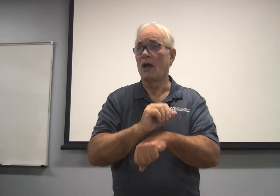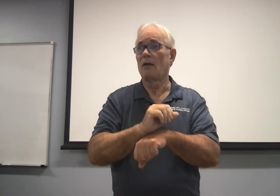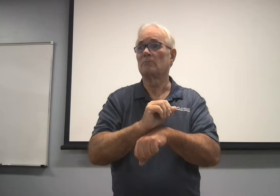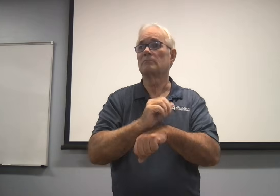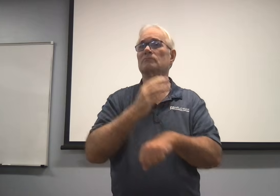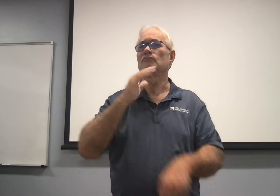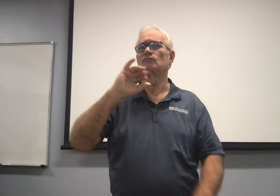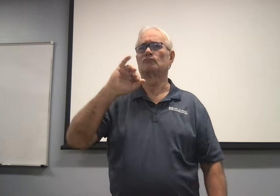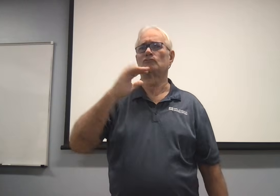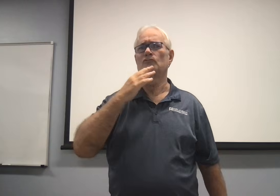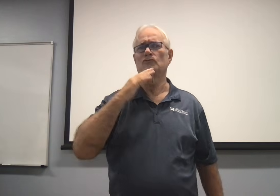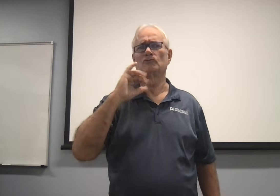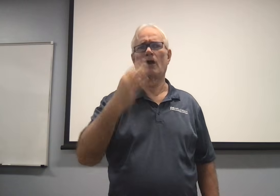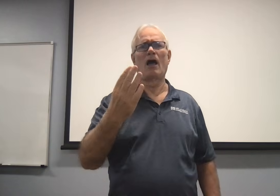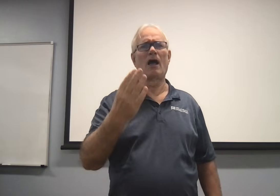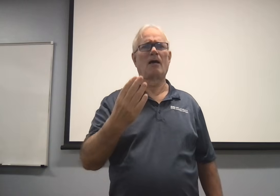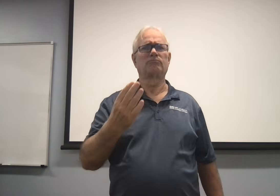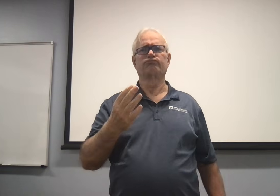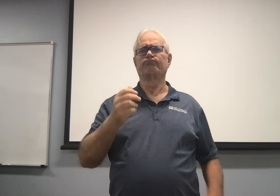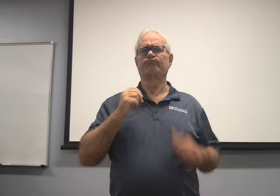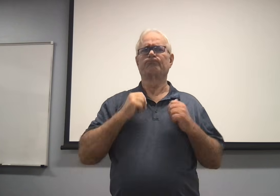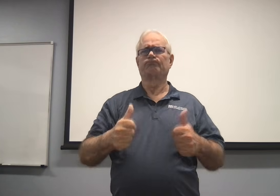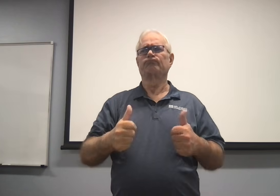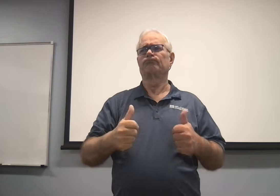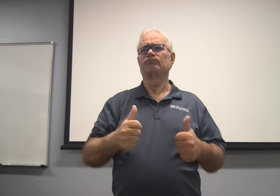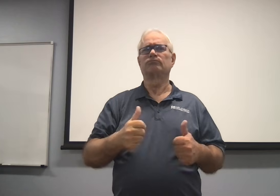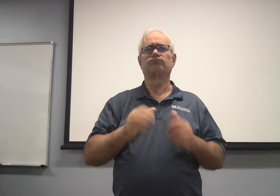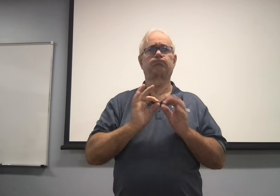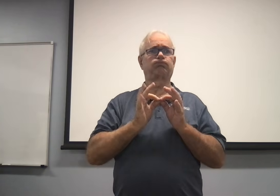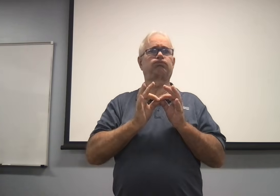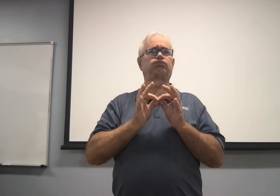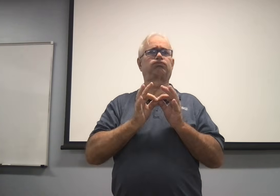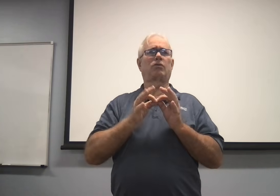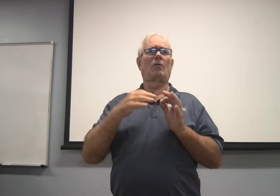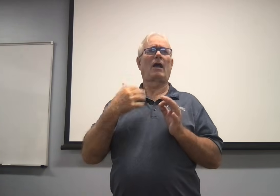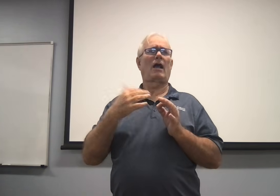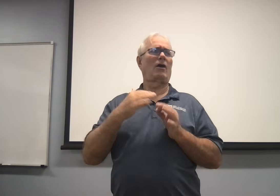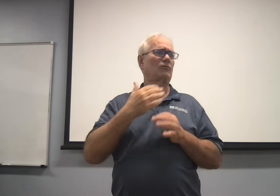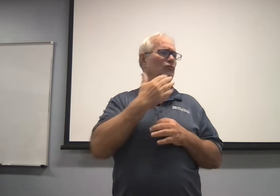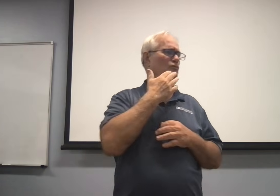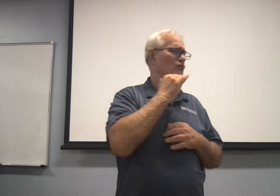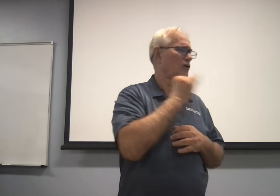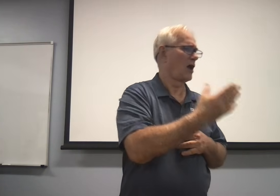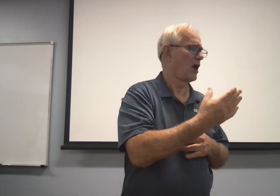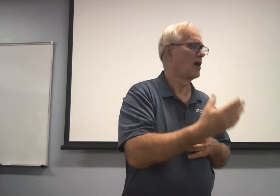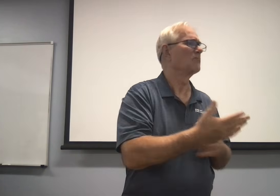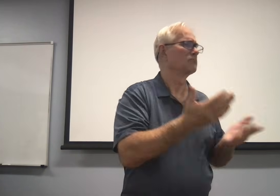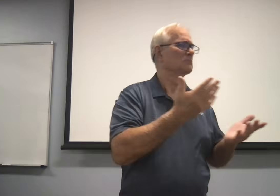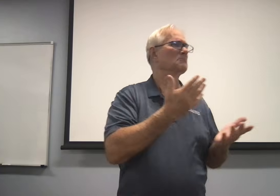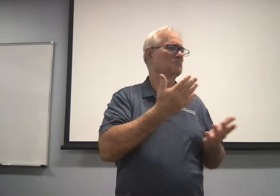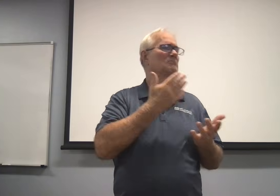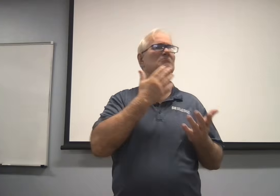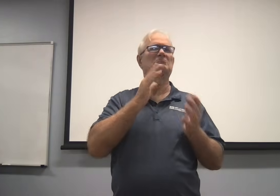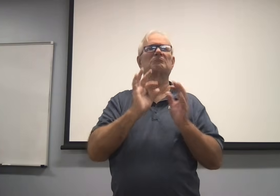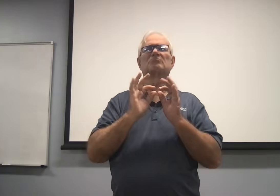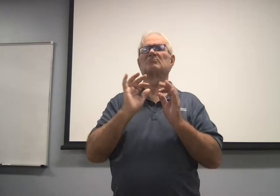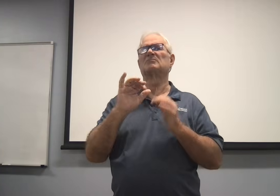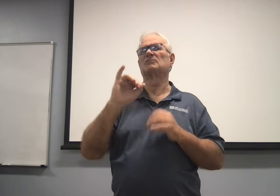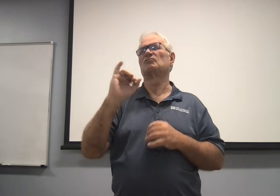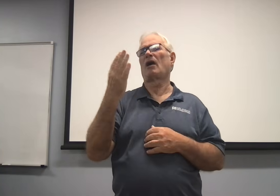job, like this. Or, oh, good job. Nice work. You did a interpreting. Amazing job.